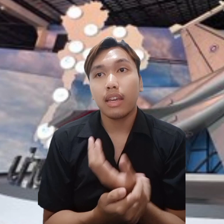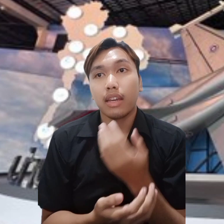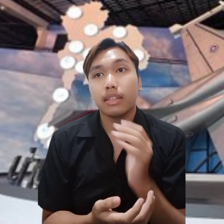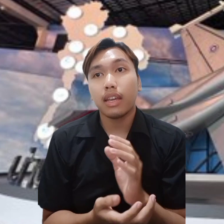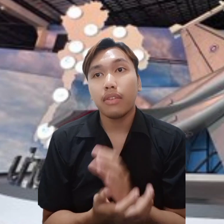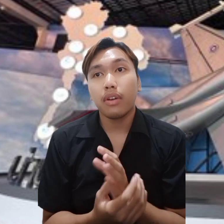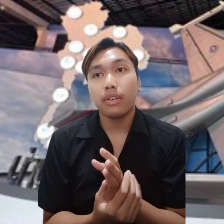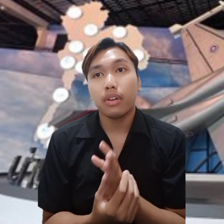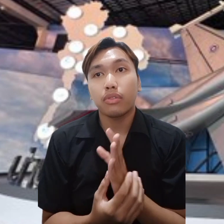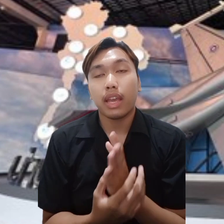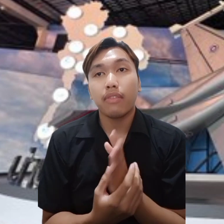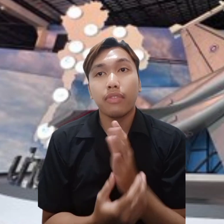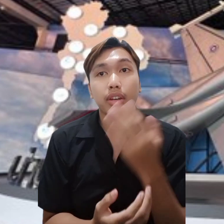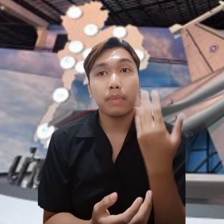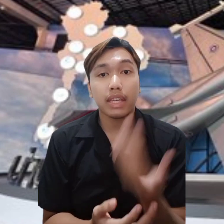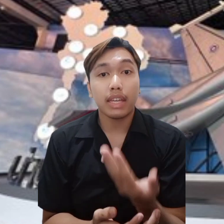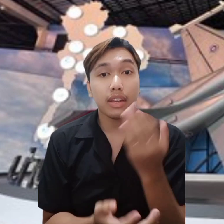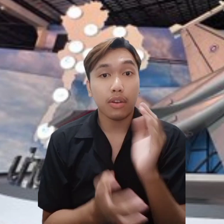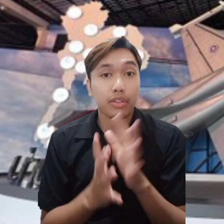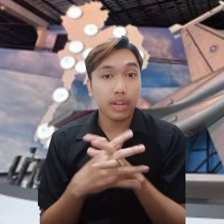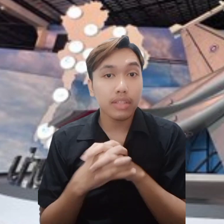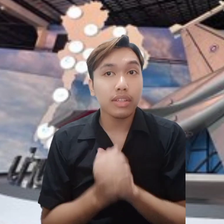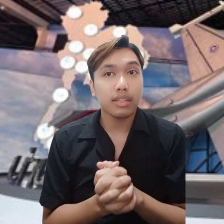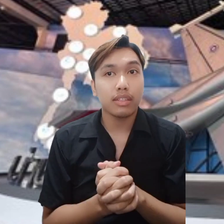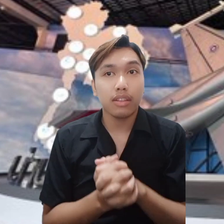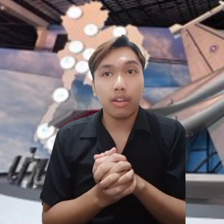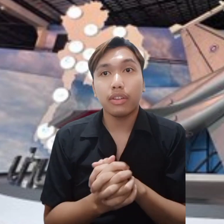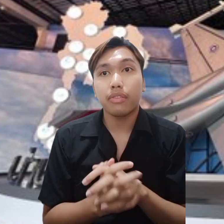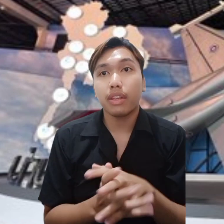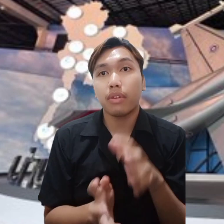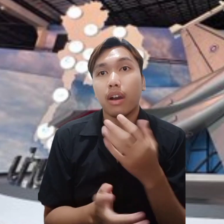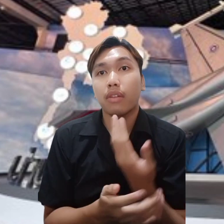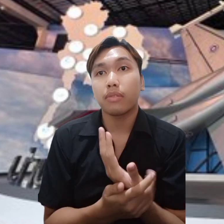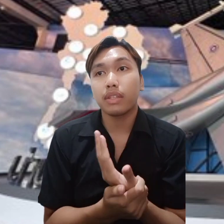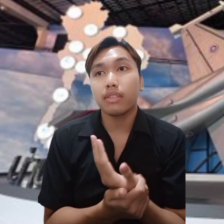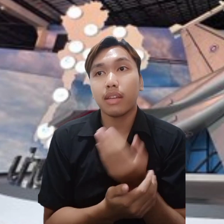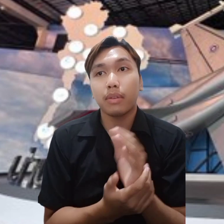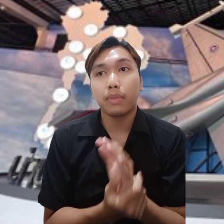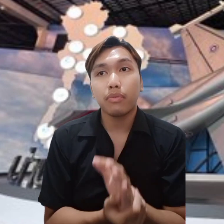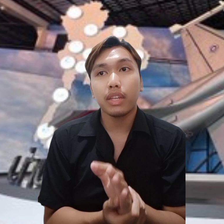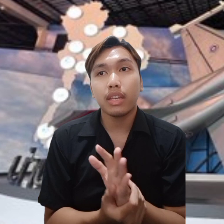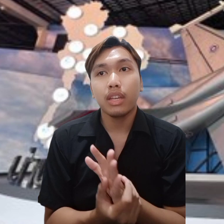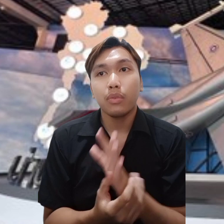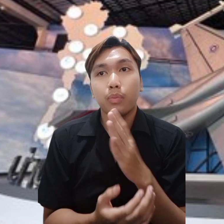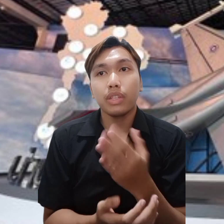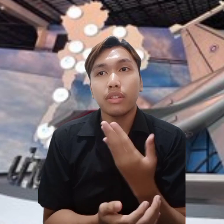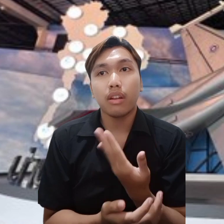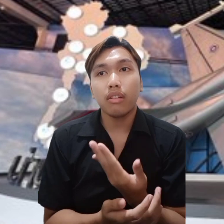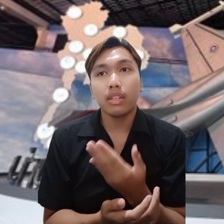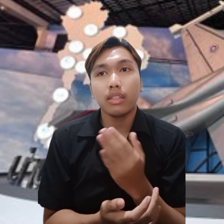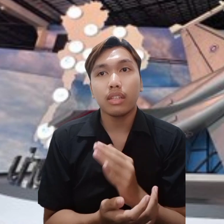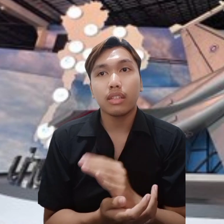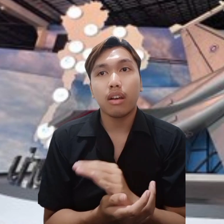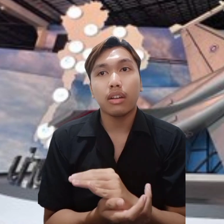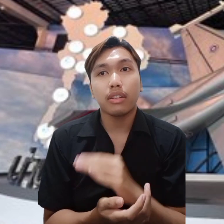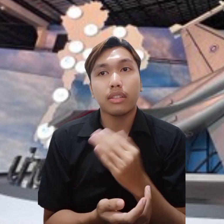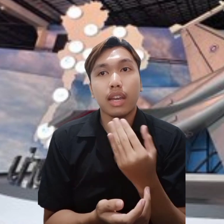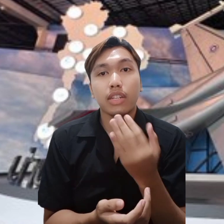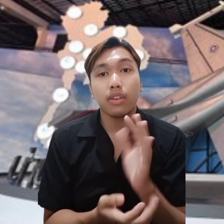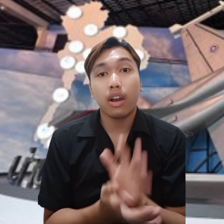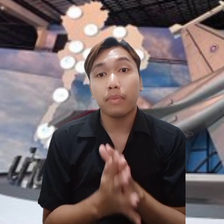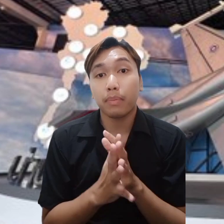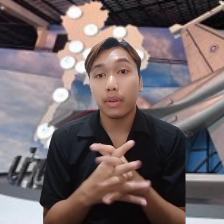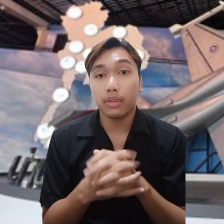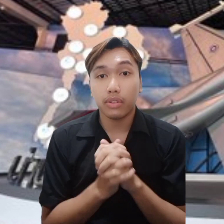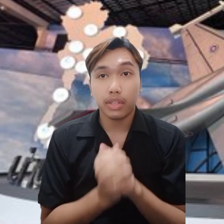1968, a Thai Royal the airport began the constructions on the new of the museum the building which the longest on the